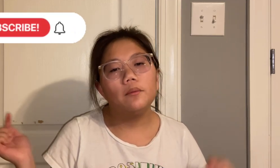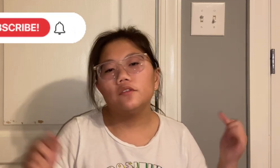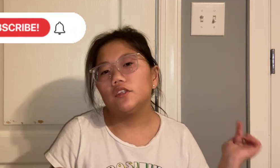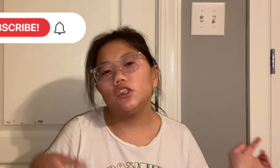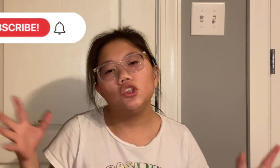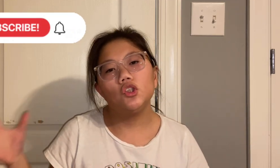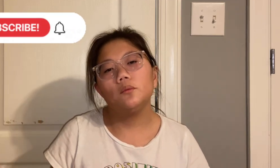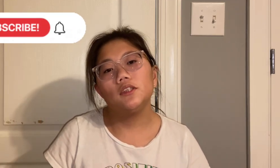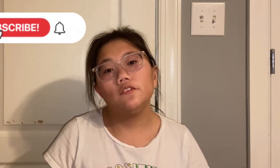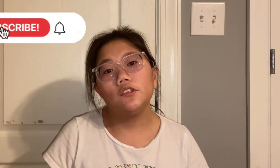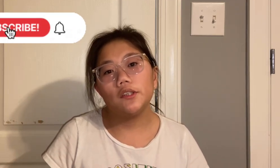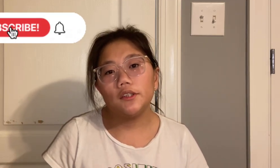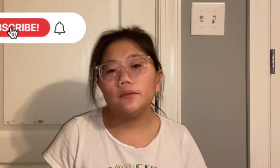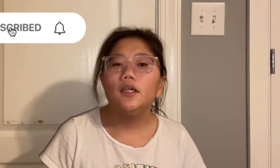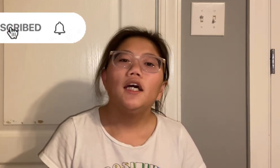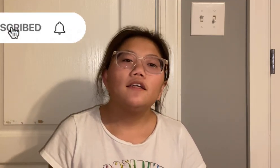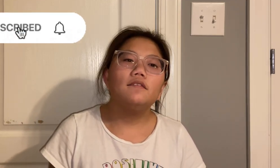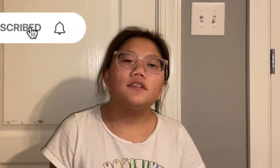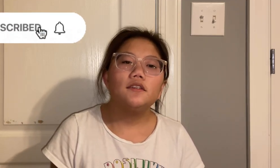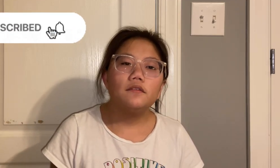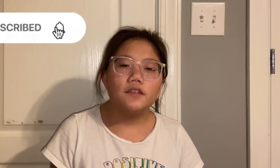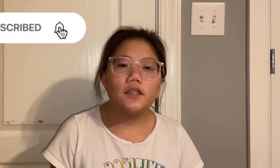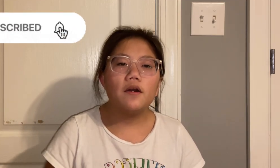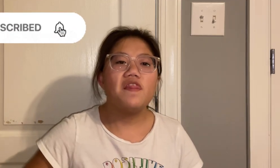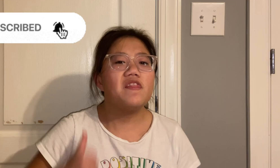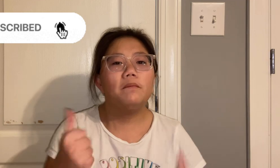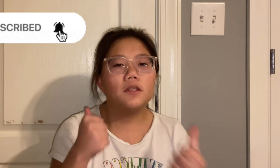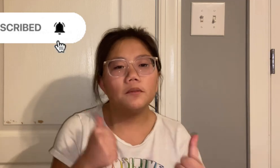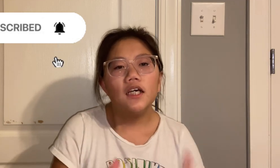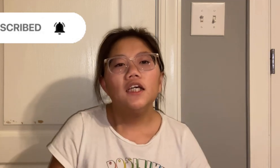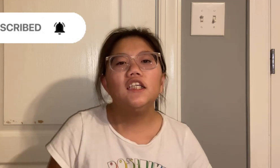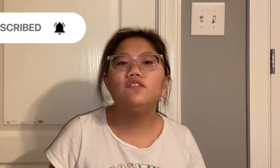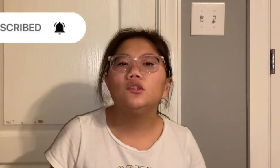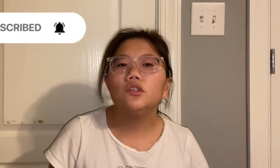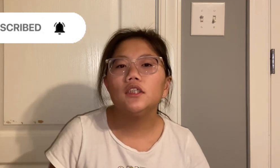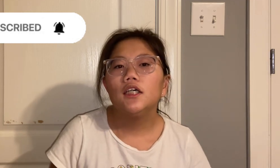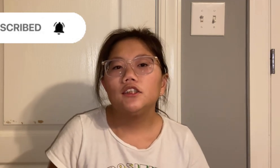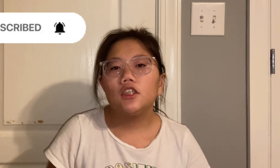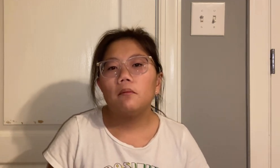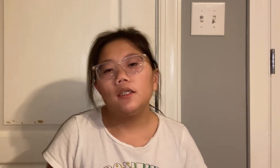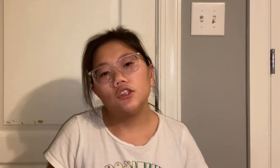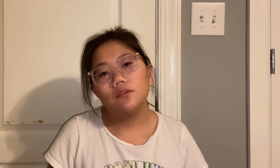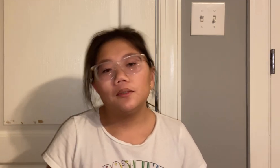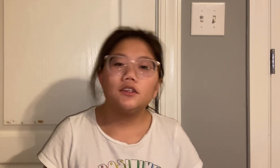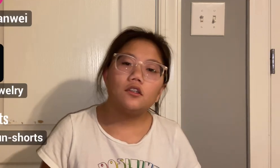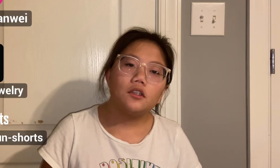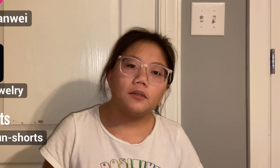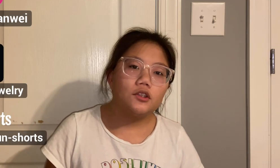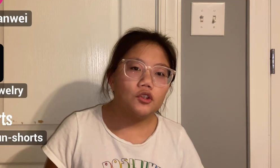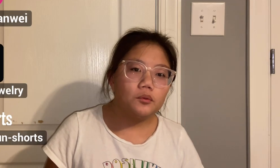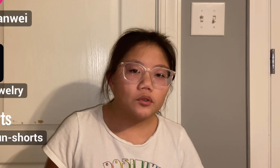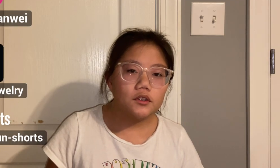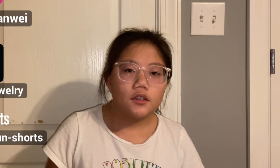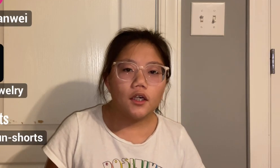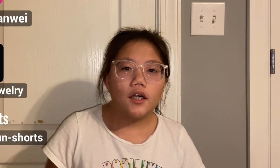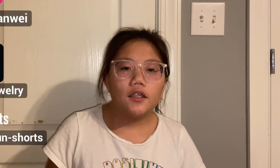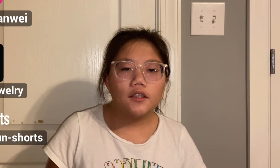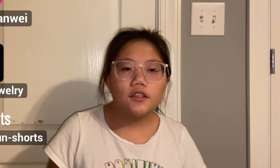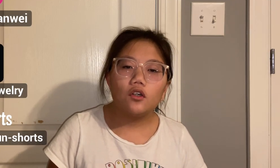the notification so you don't listen to videos like this one give this video a thumbs up if you enjoyed check out my instagram my tiktok and my youtube shorts that is all